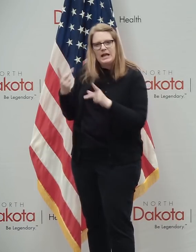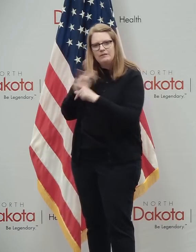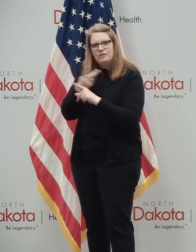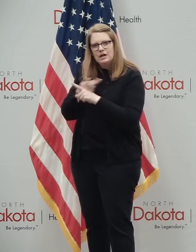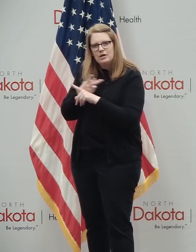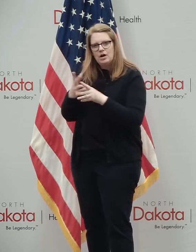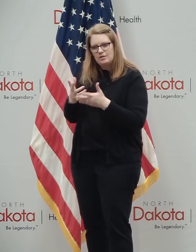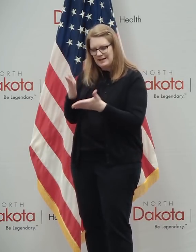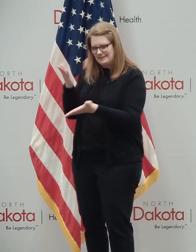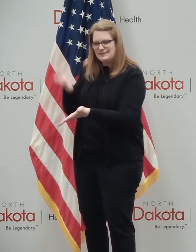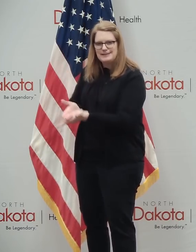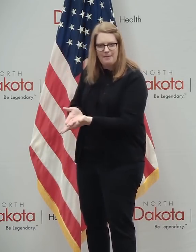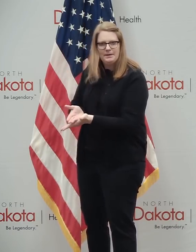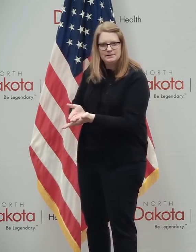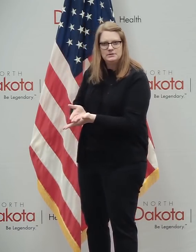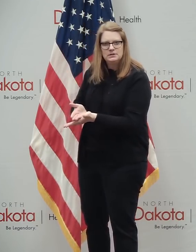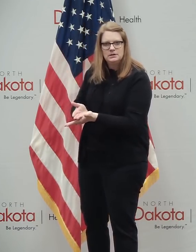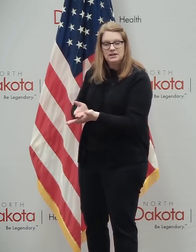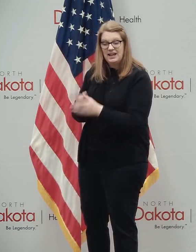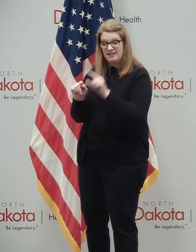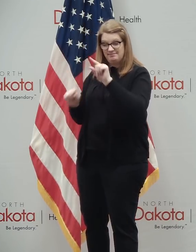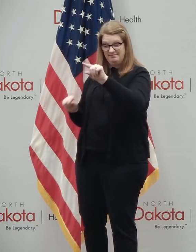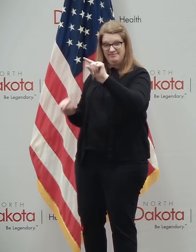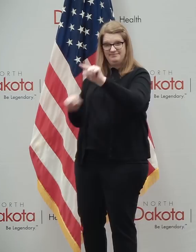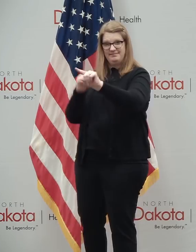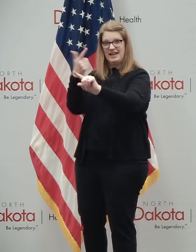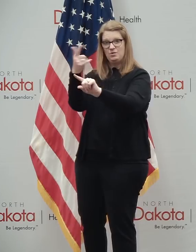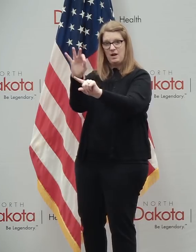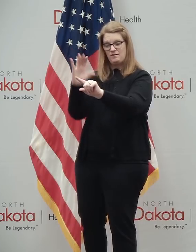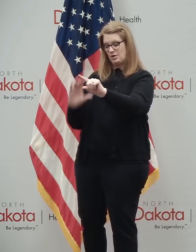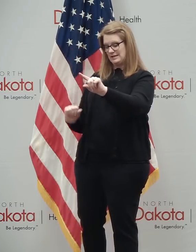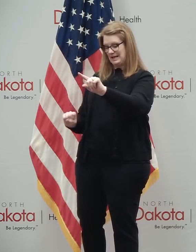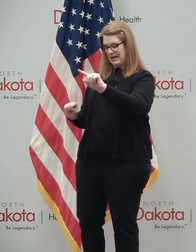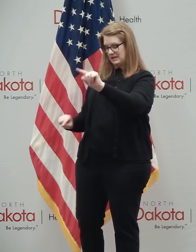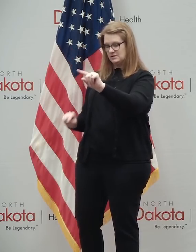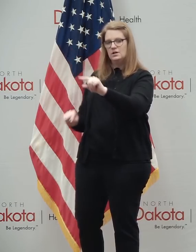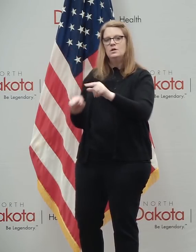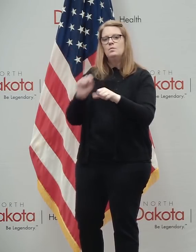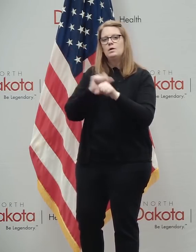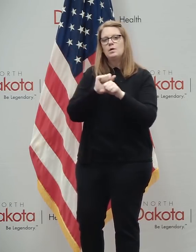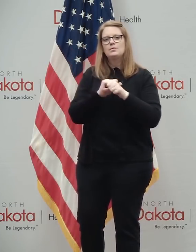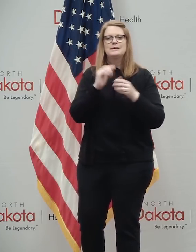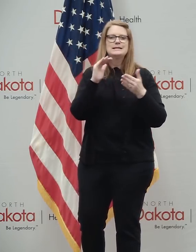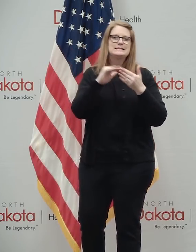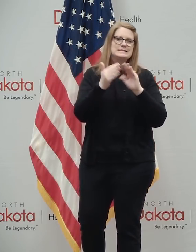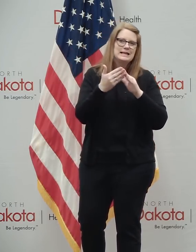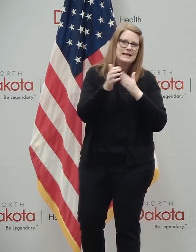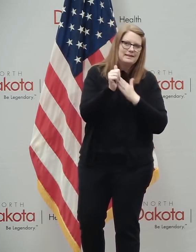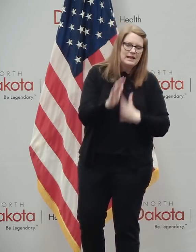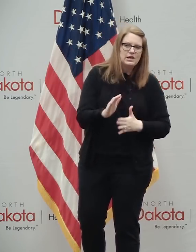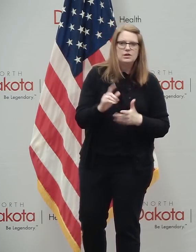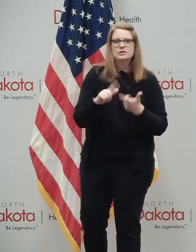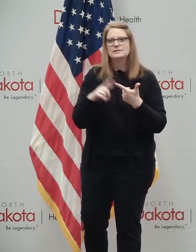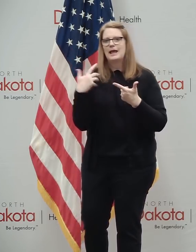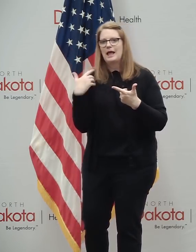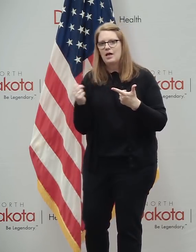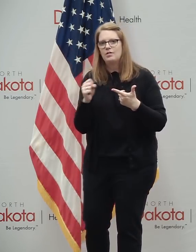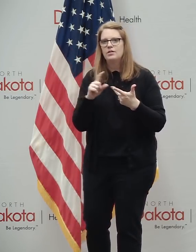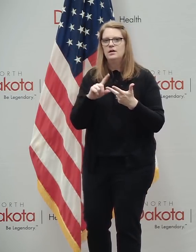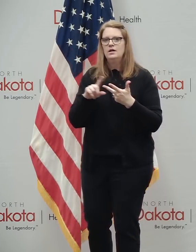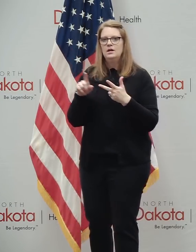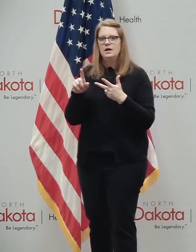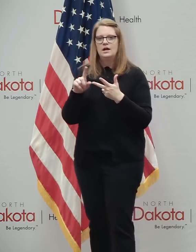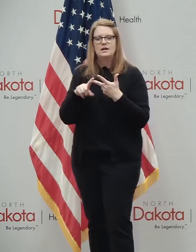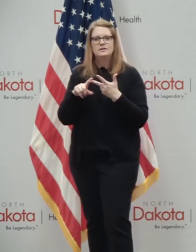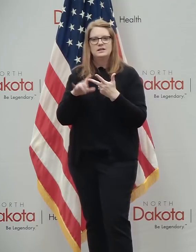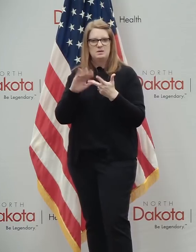Cass and Grand Forks, continue to work even more closely with county and city leaders and health officials. We've reached out to Clay County,